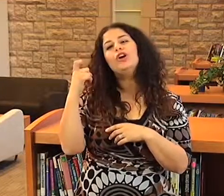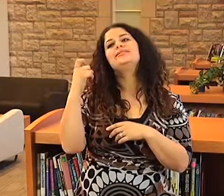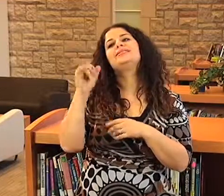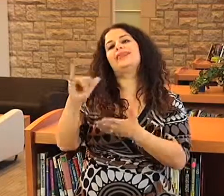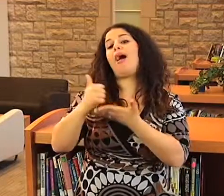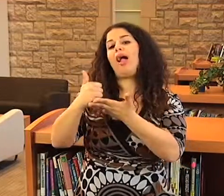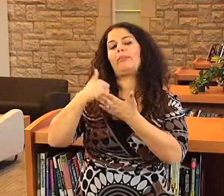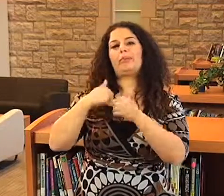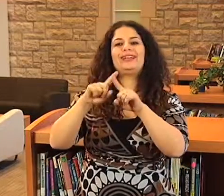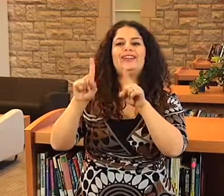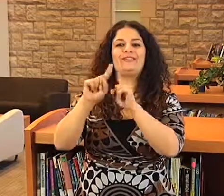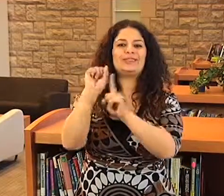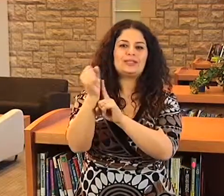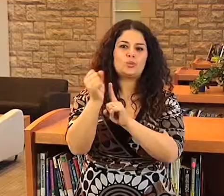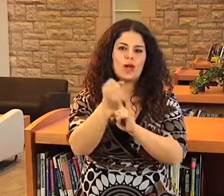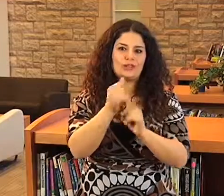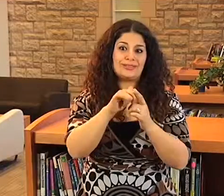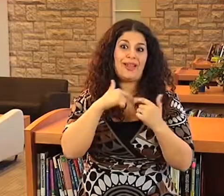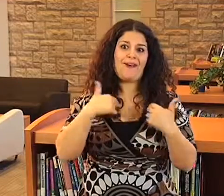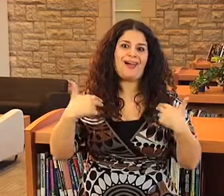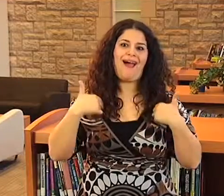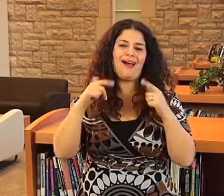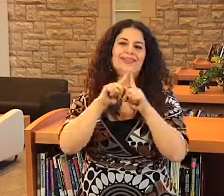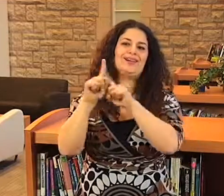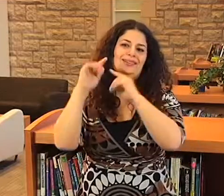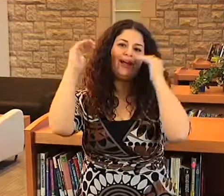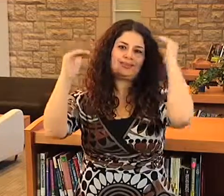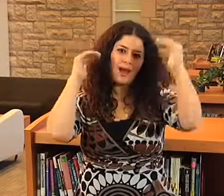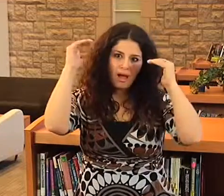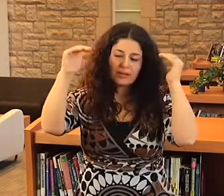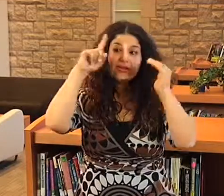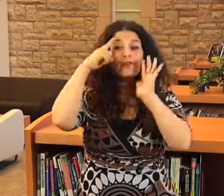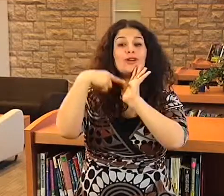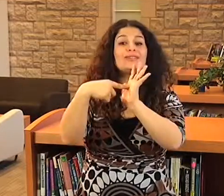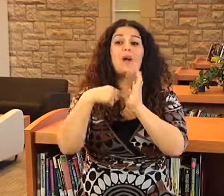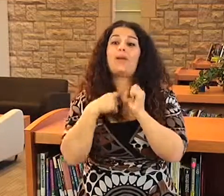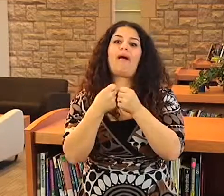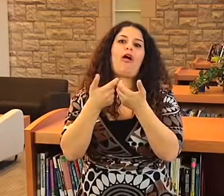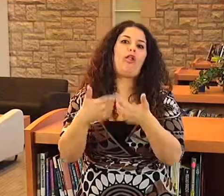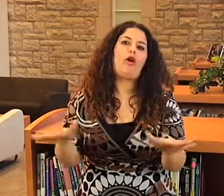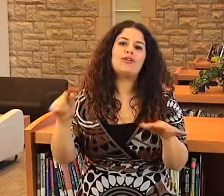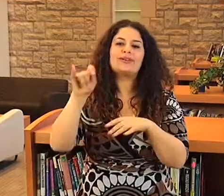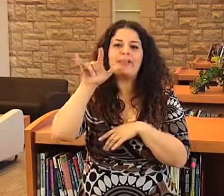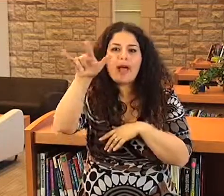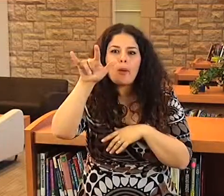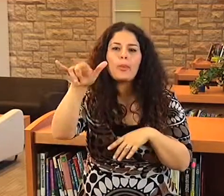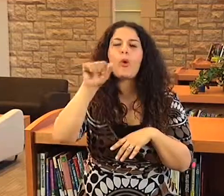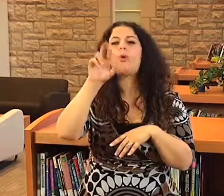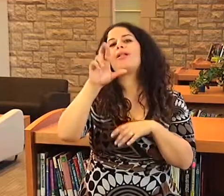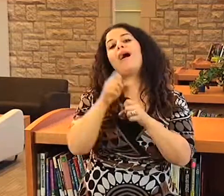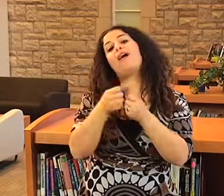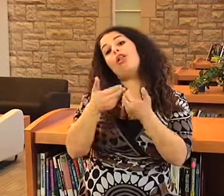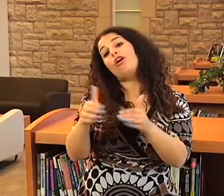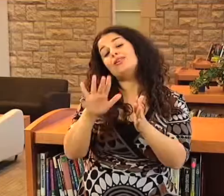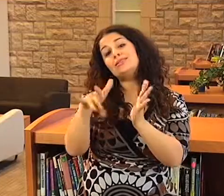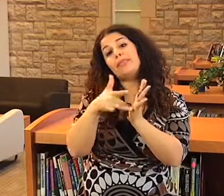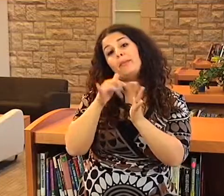from it because it really helped me in different situations that I've had throughout my adult life. For example, if I was lost at the